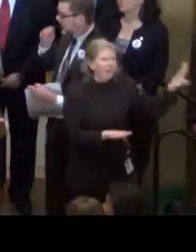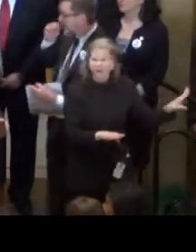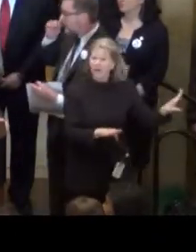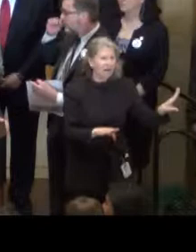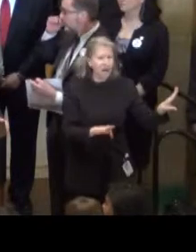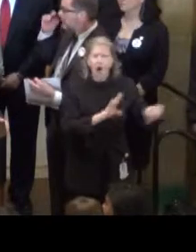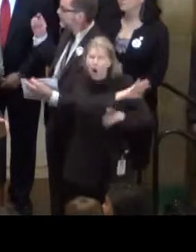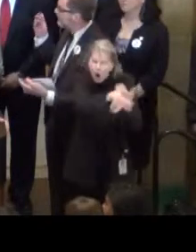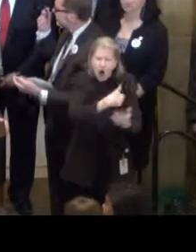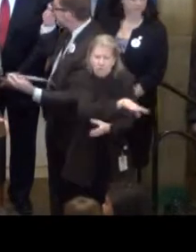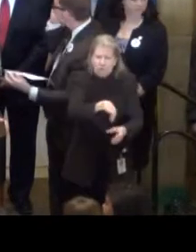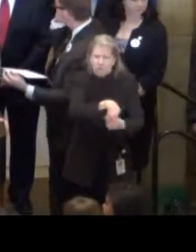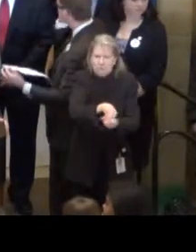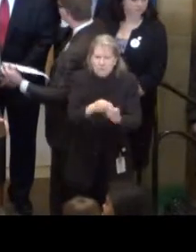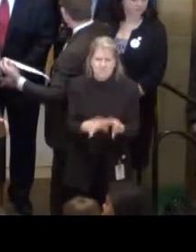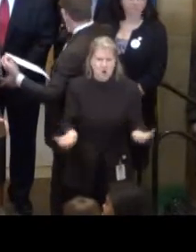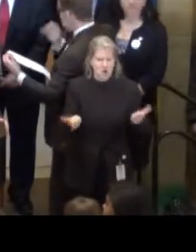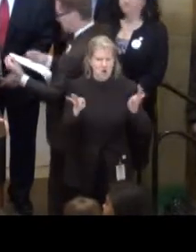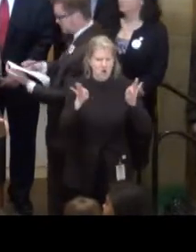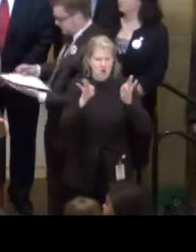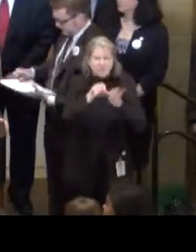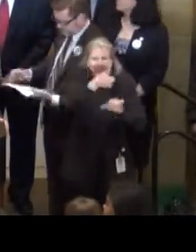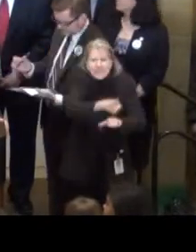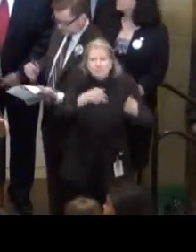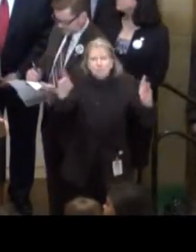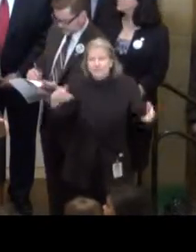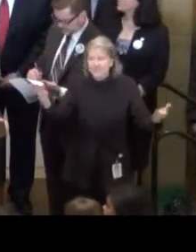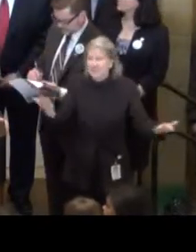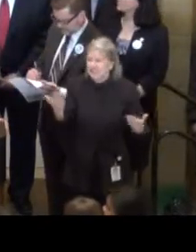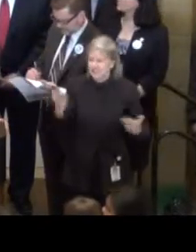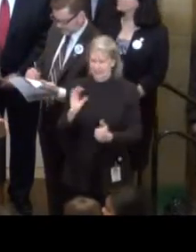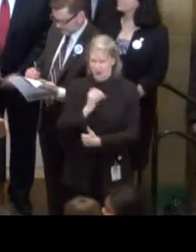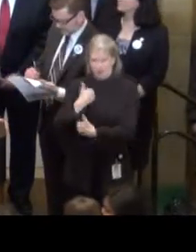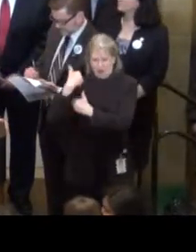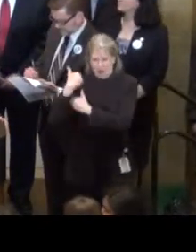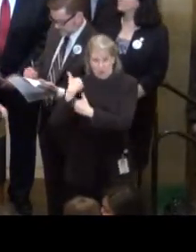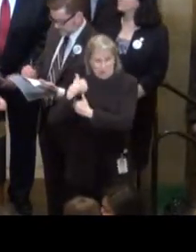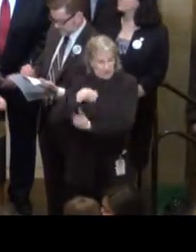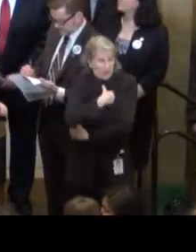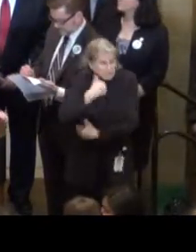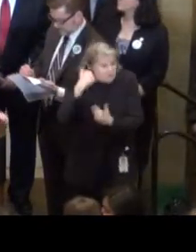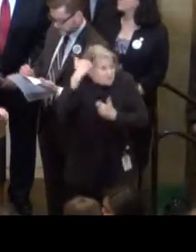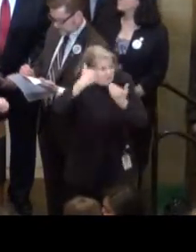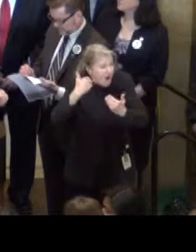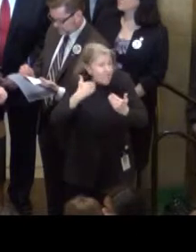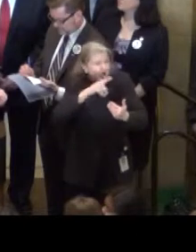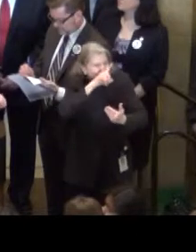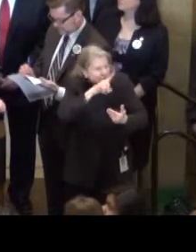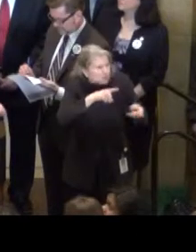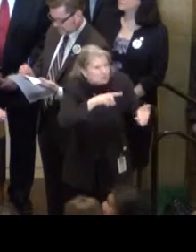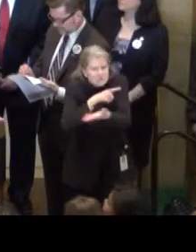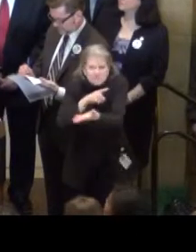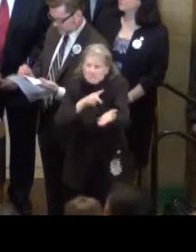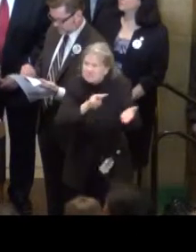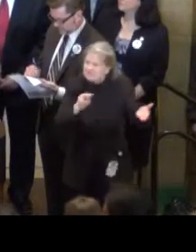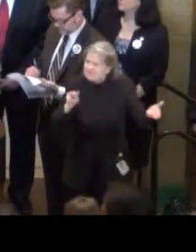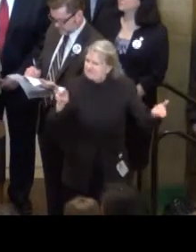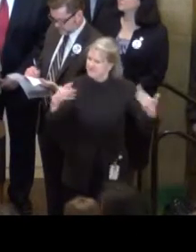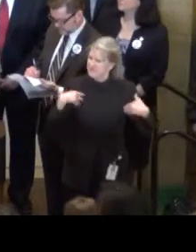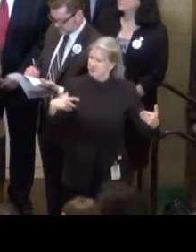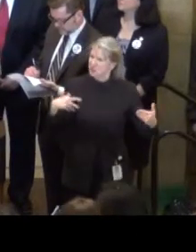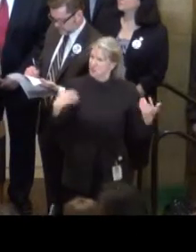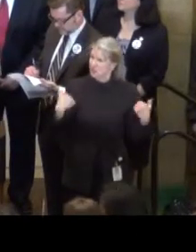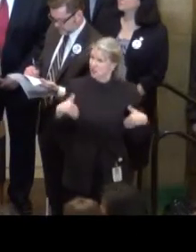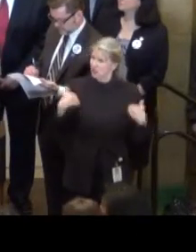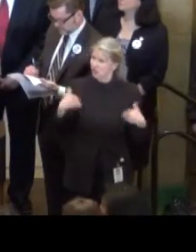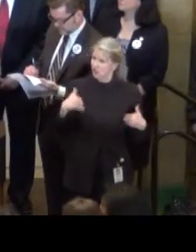behind. Each and every one of you is our responsibility as adults to see, to